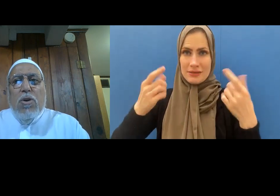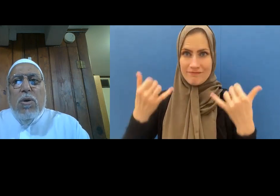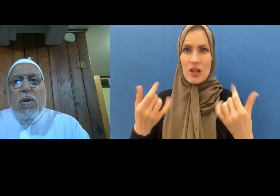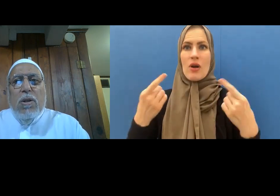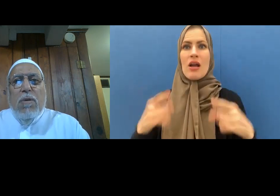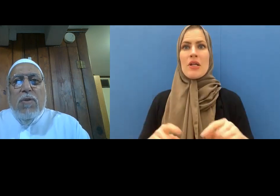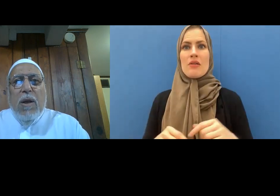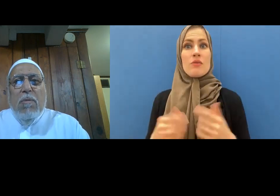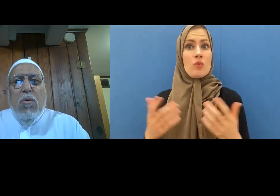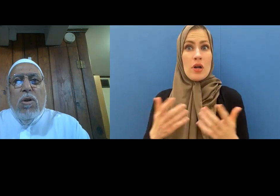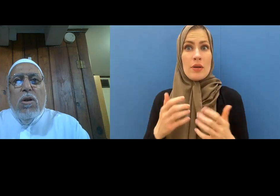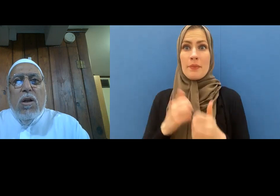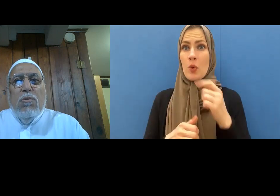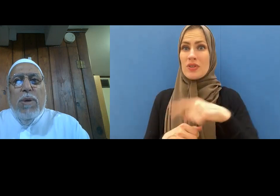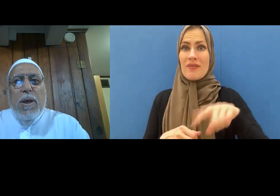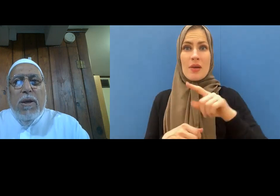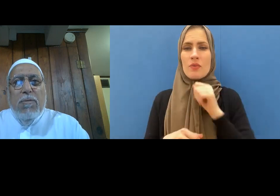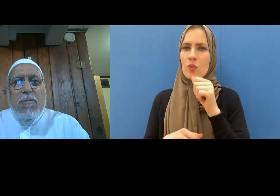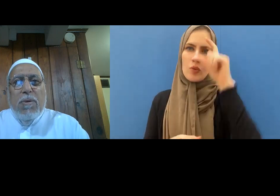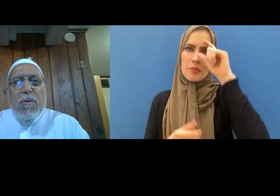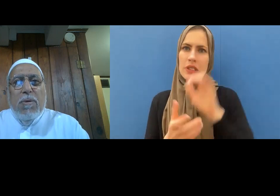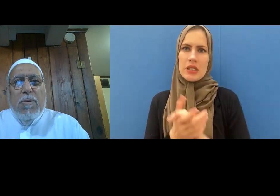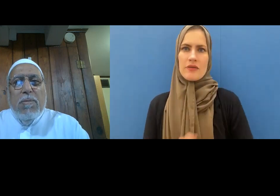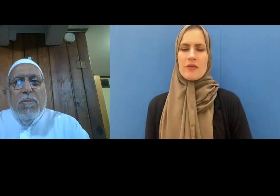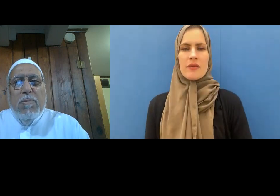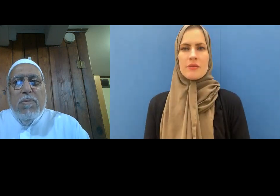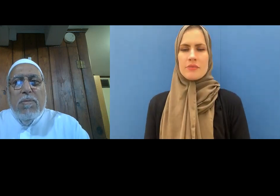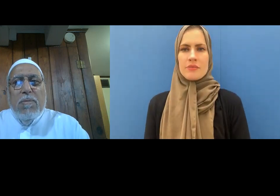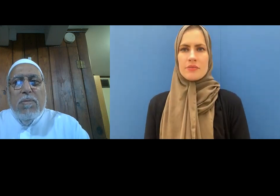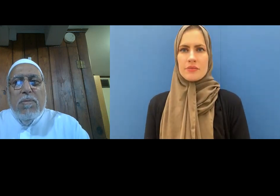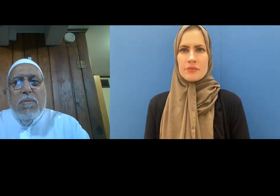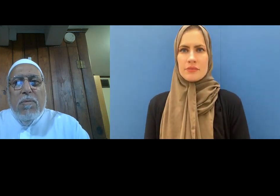the majority of them would not believe.